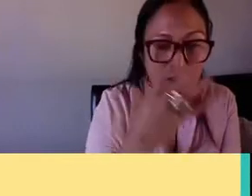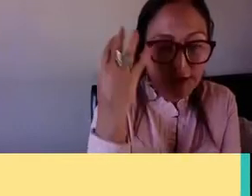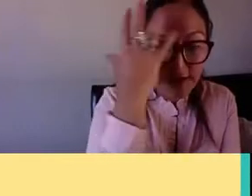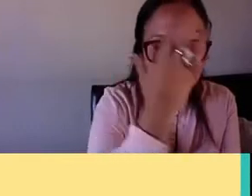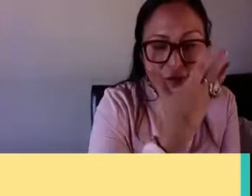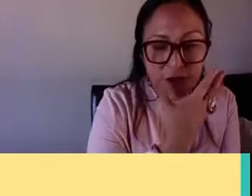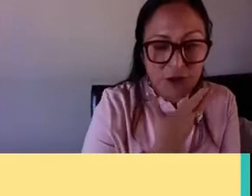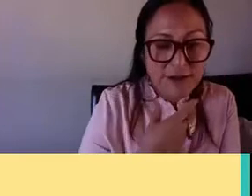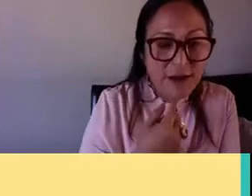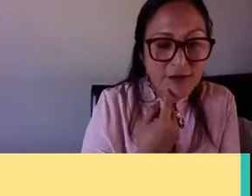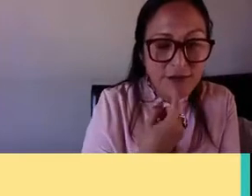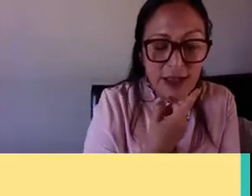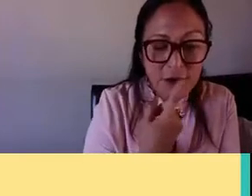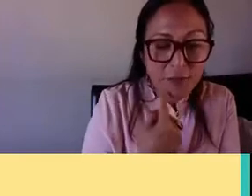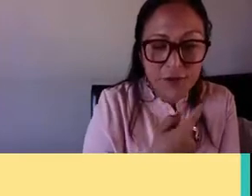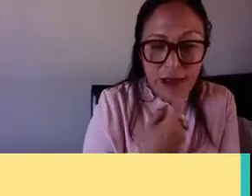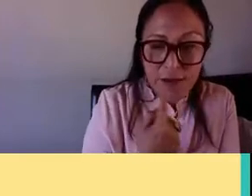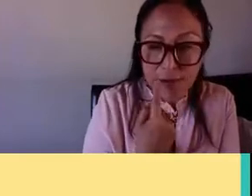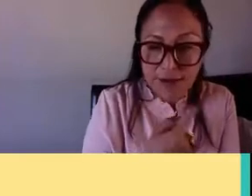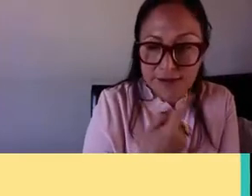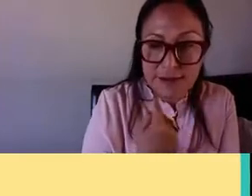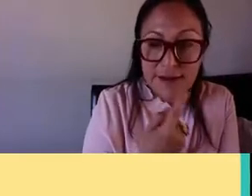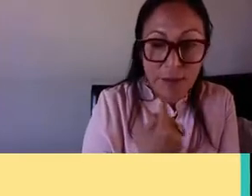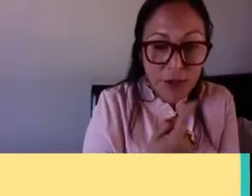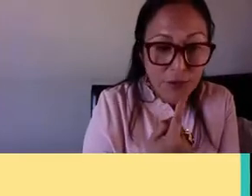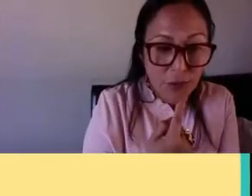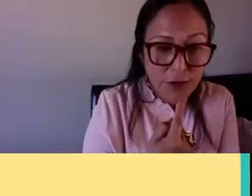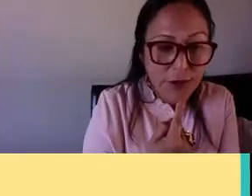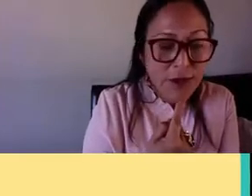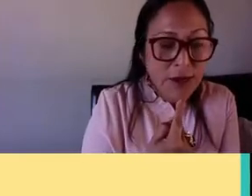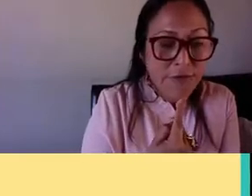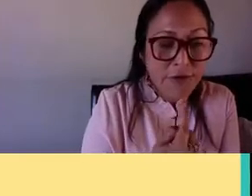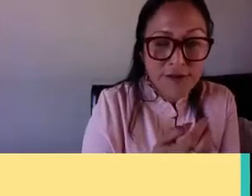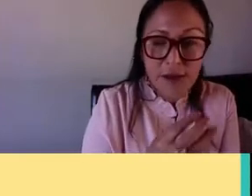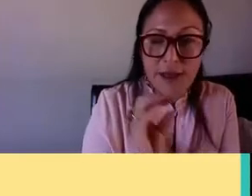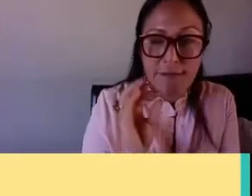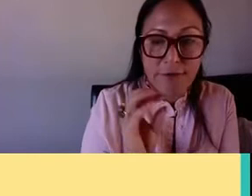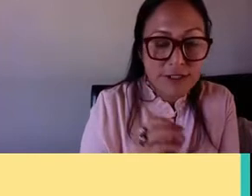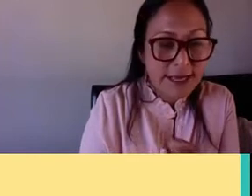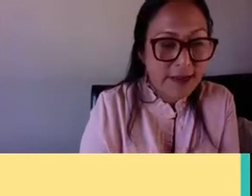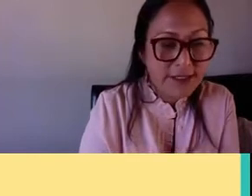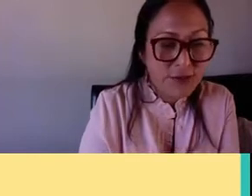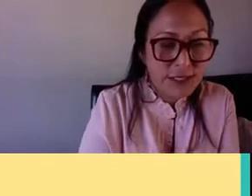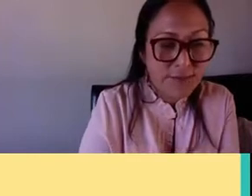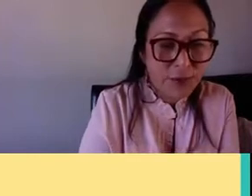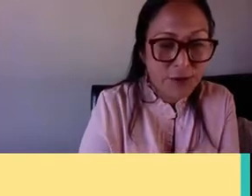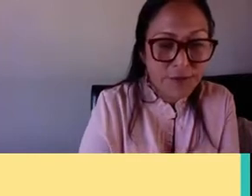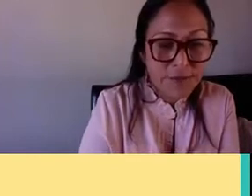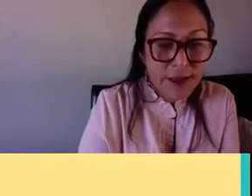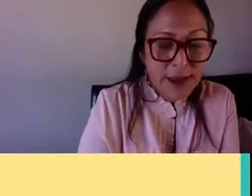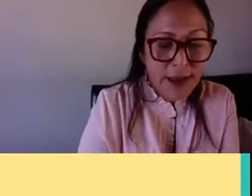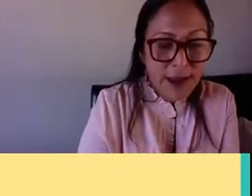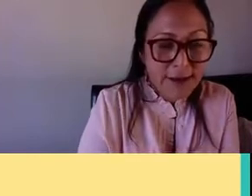eye contact so that your child can also see how you pronounce the W in water. focusing on that first sound is really